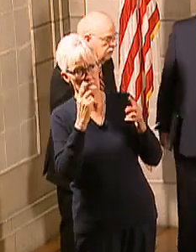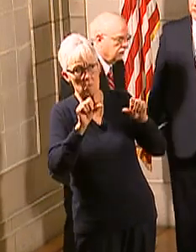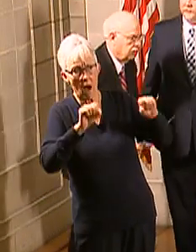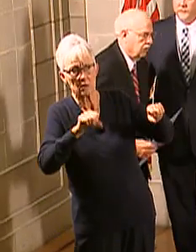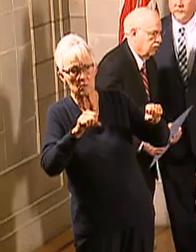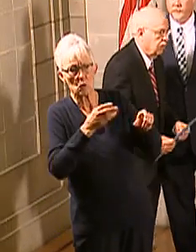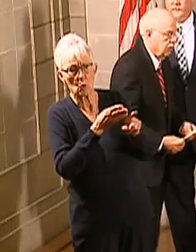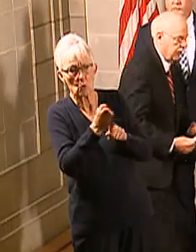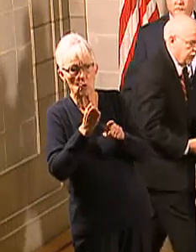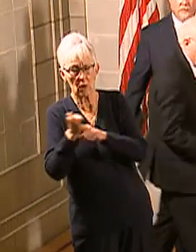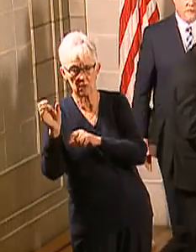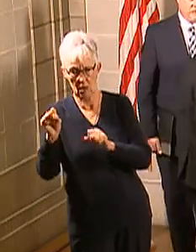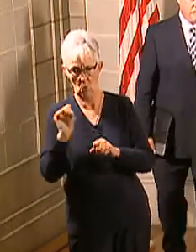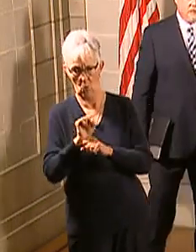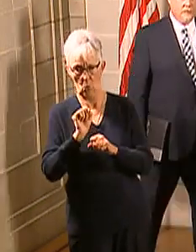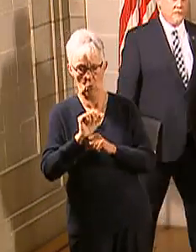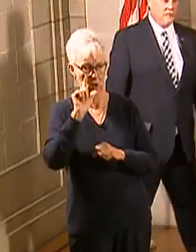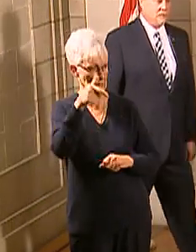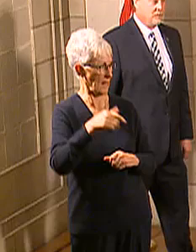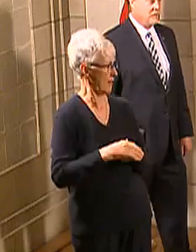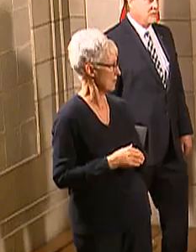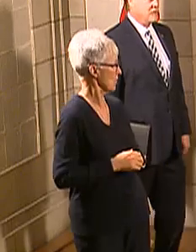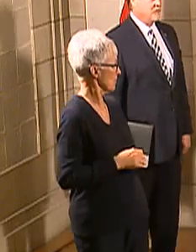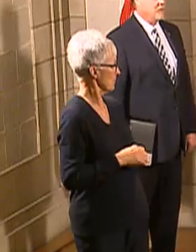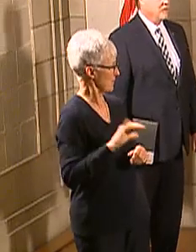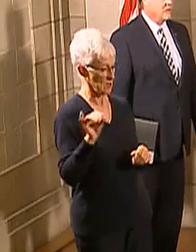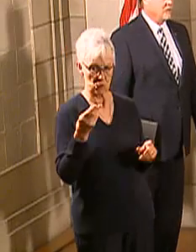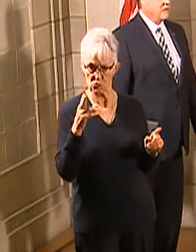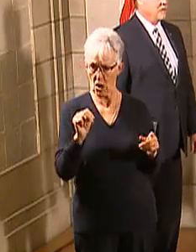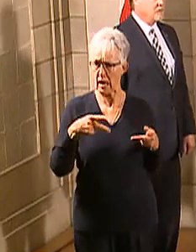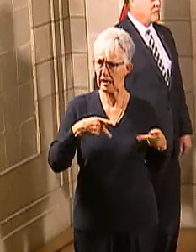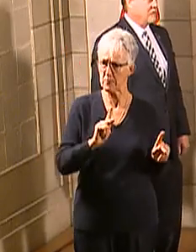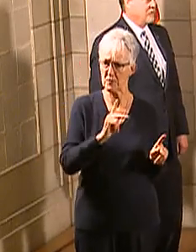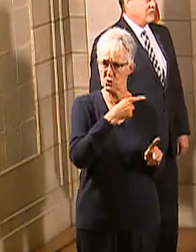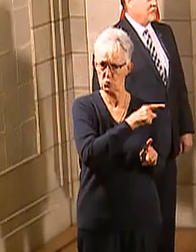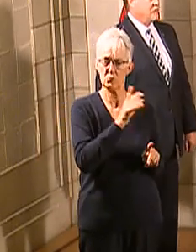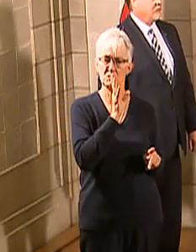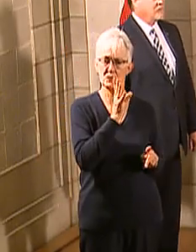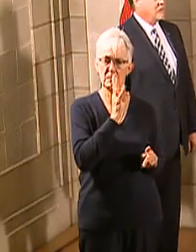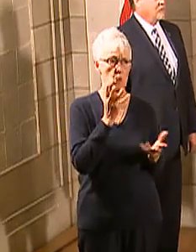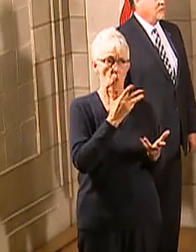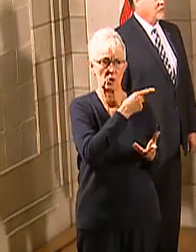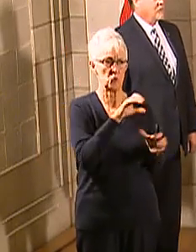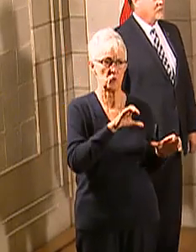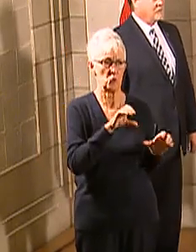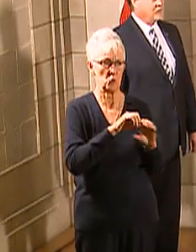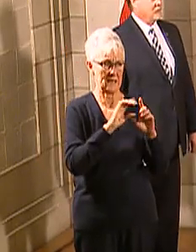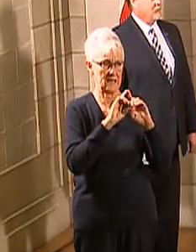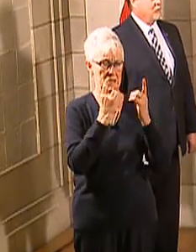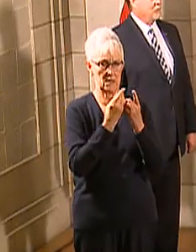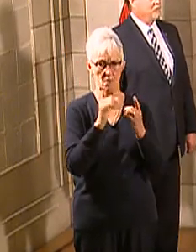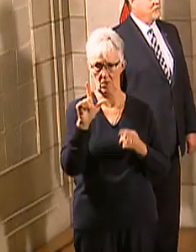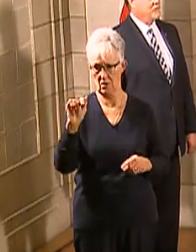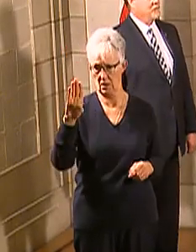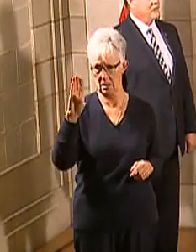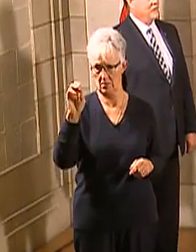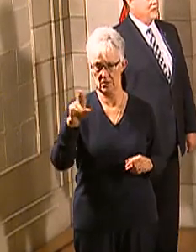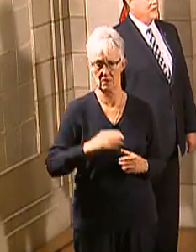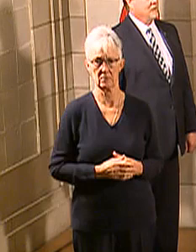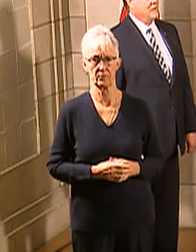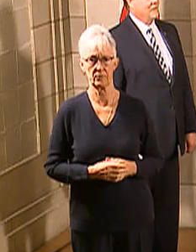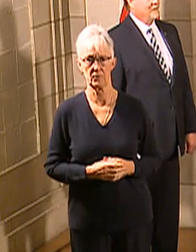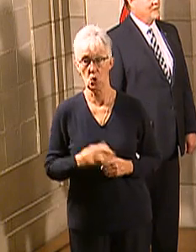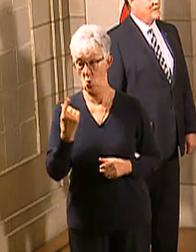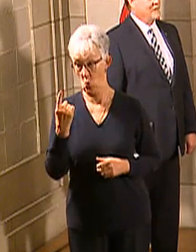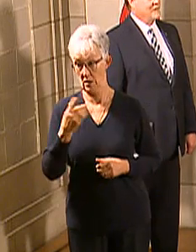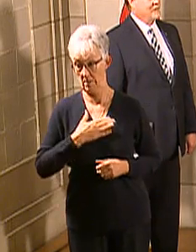done at the Department of Labor. Okay. Thank you, Governor. Well, Dan mentioned one of my proudest